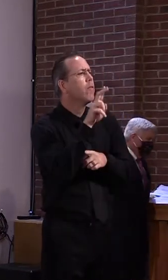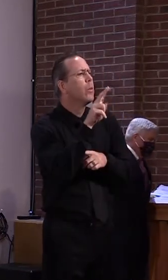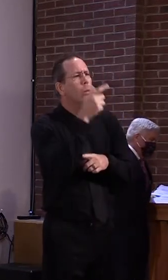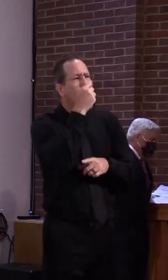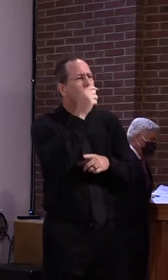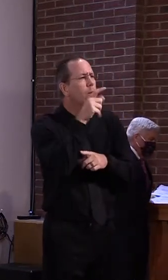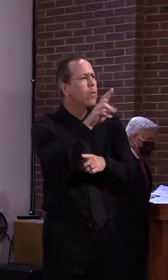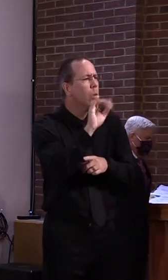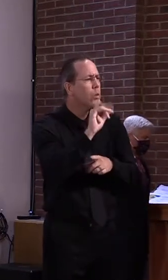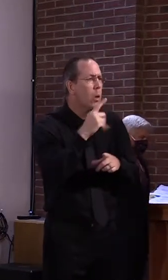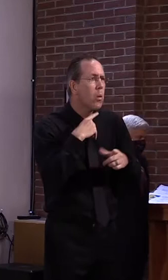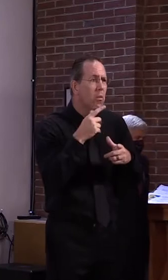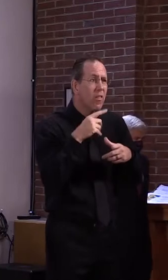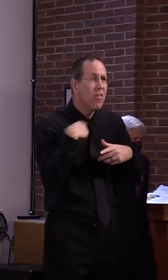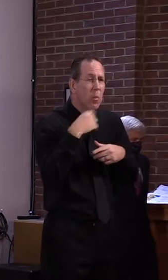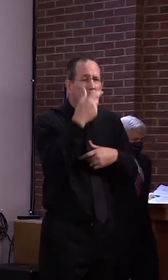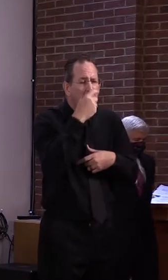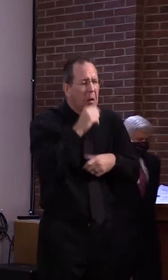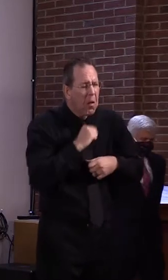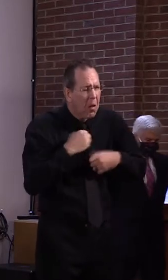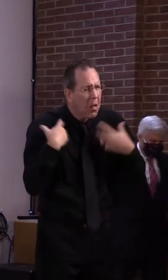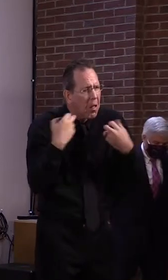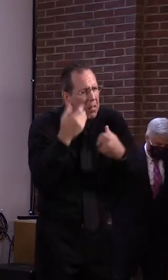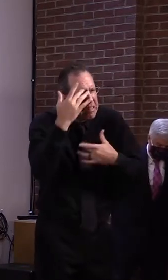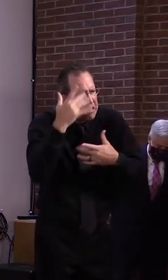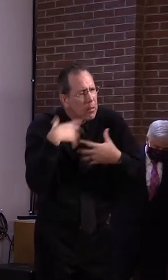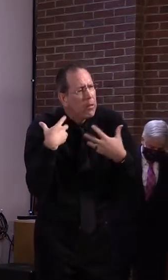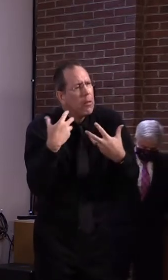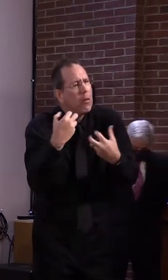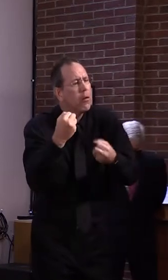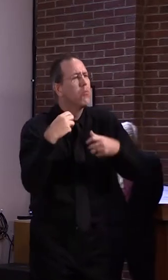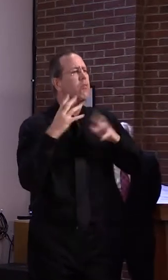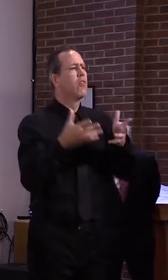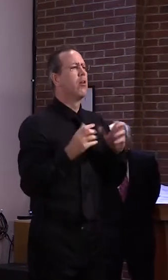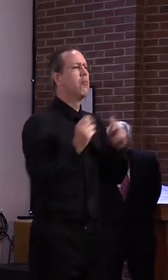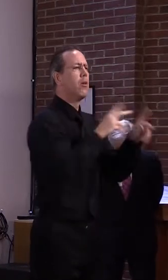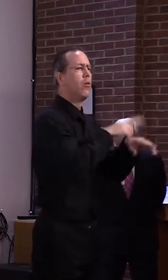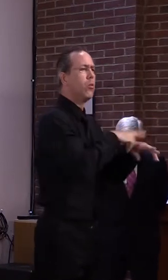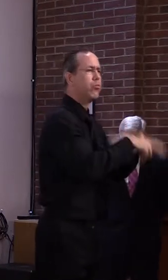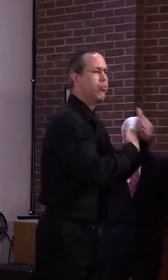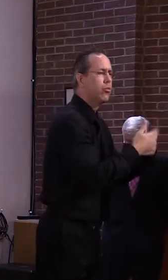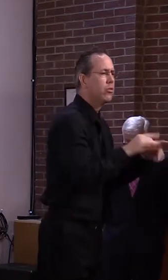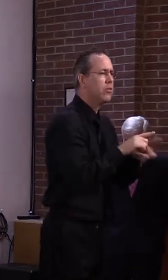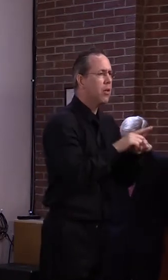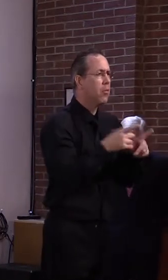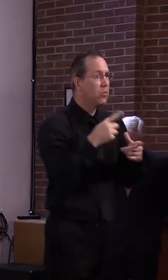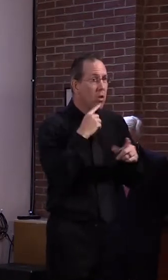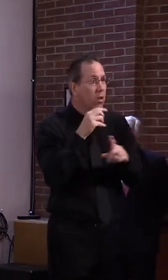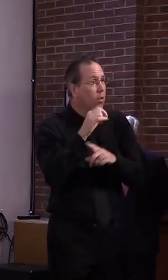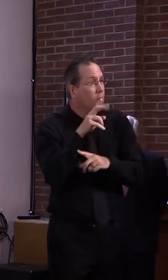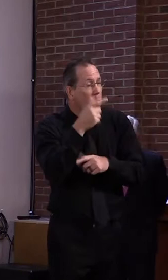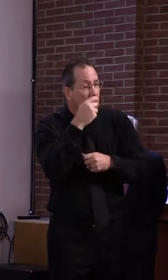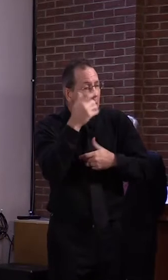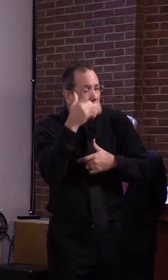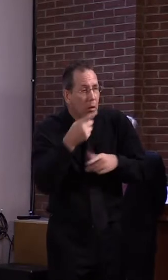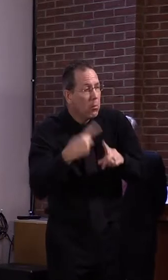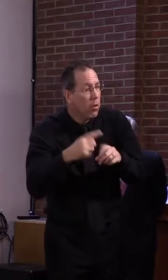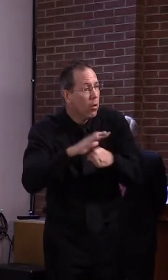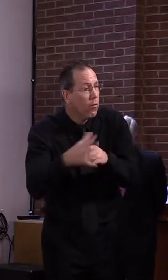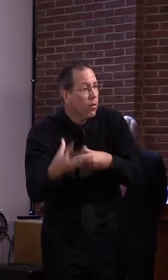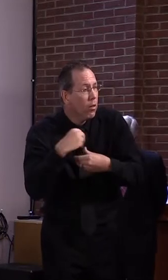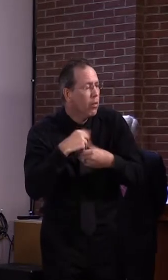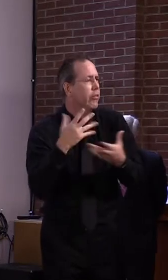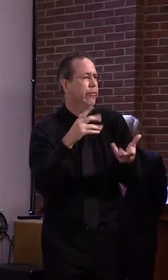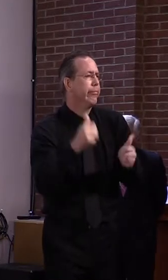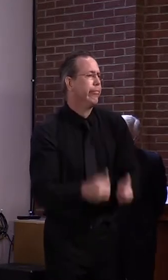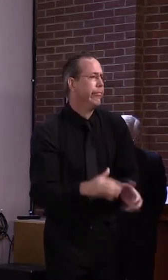them. And their death certificate shows they died of the flu in the setting of these other kinds of diseases.